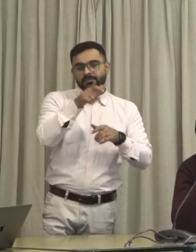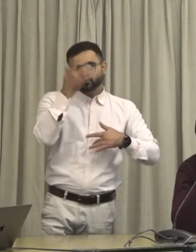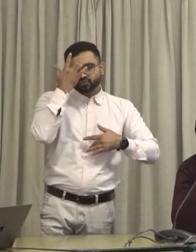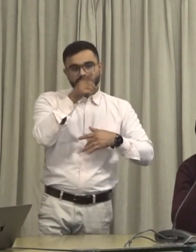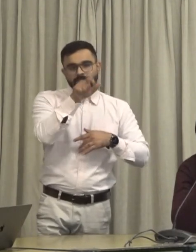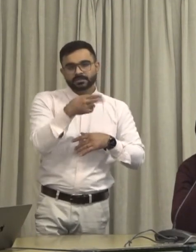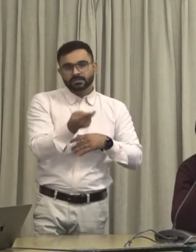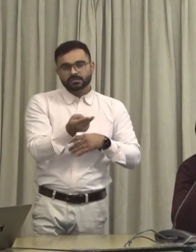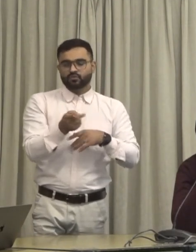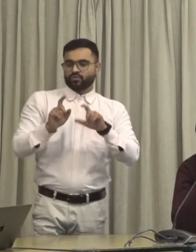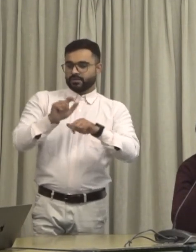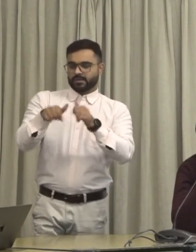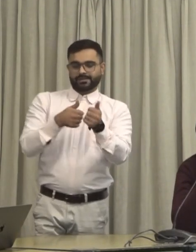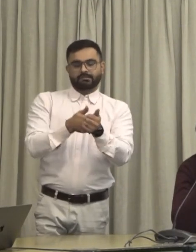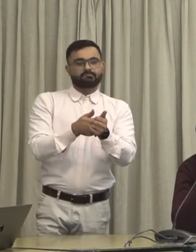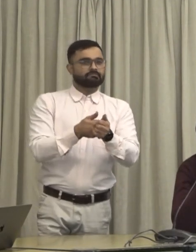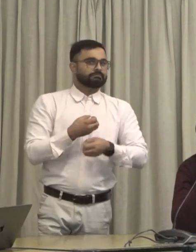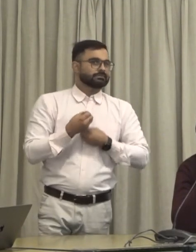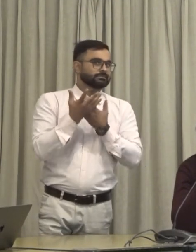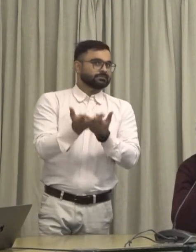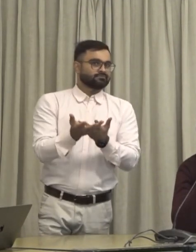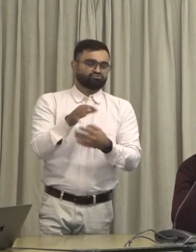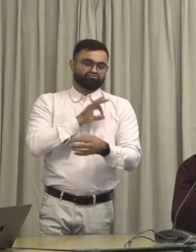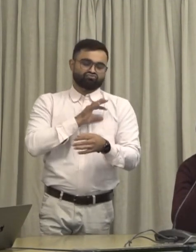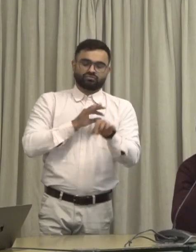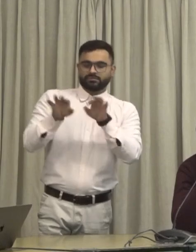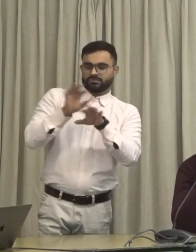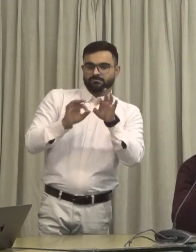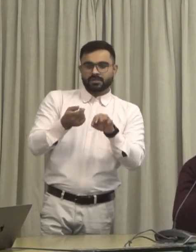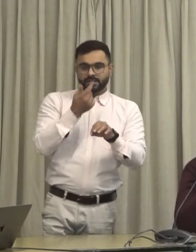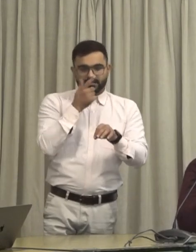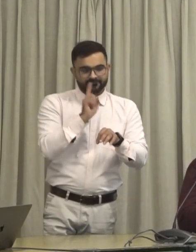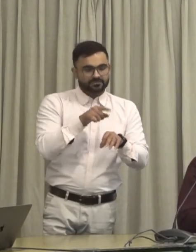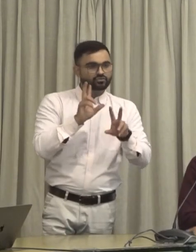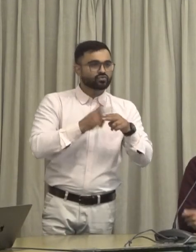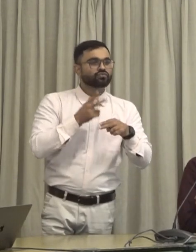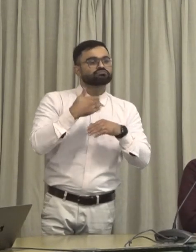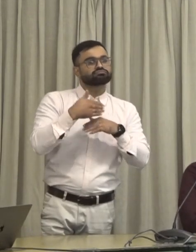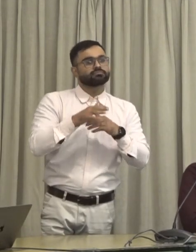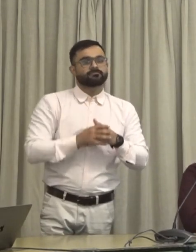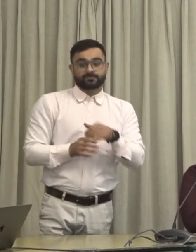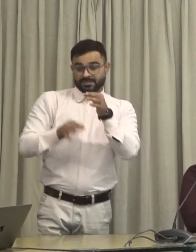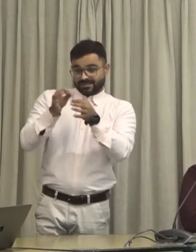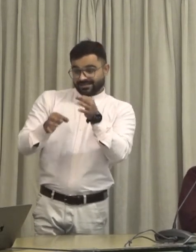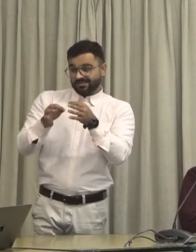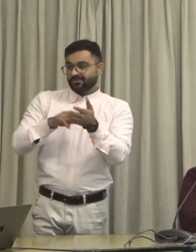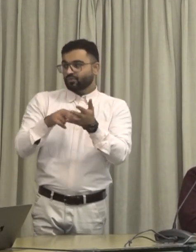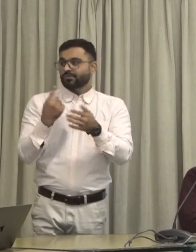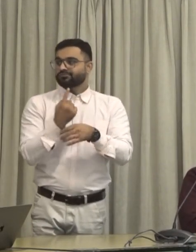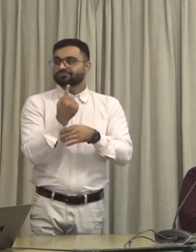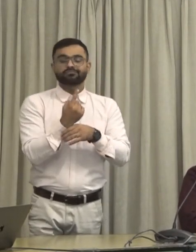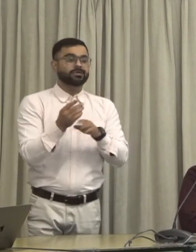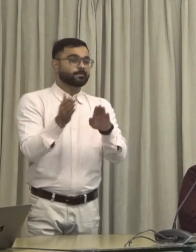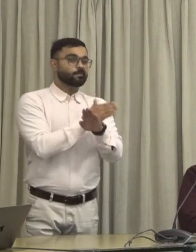for patients and their caregivers to also express a preference about whether such treatment should be continued. So this judgment is not only